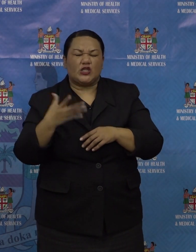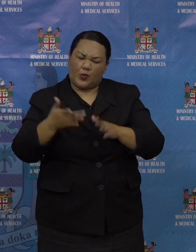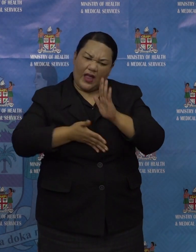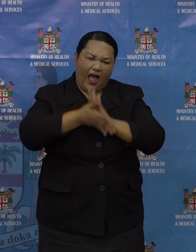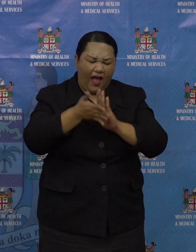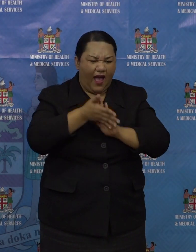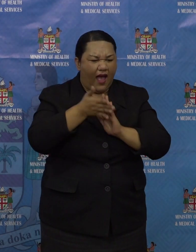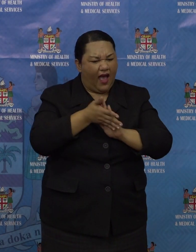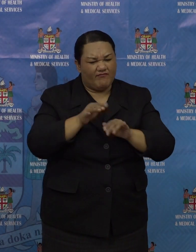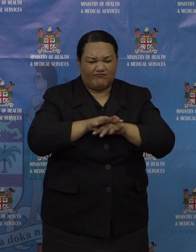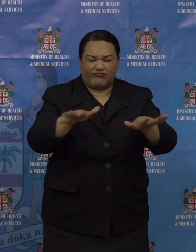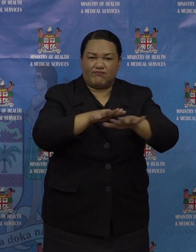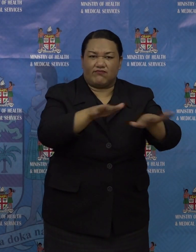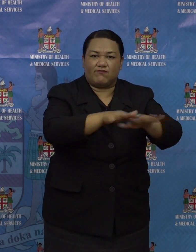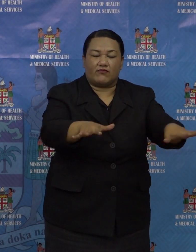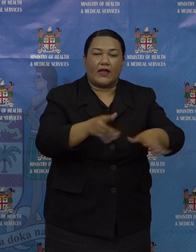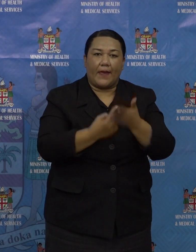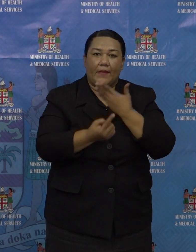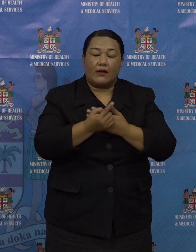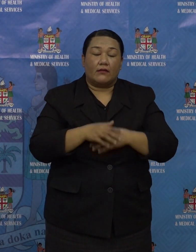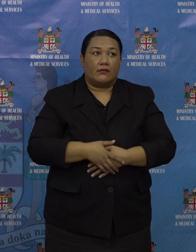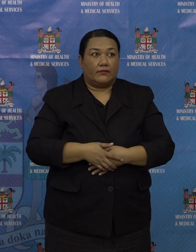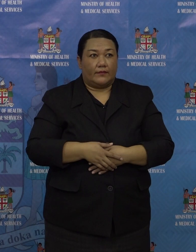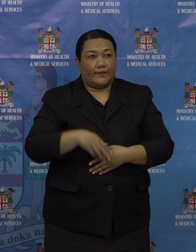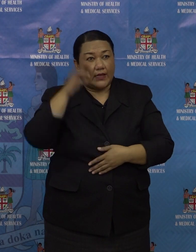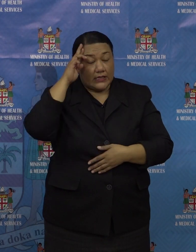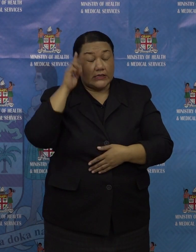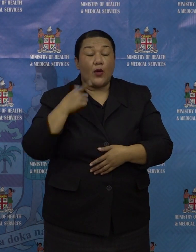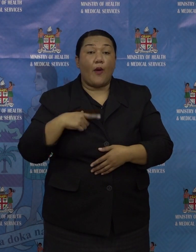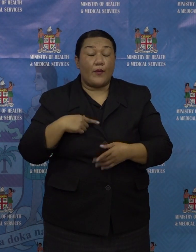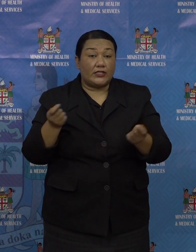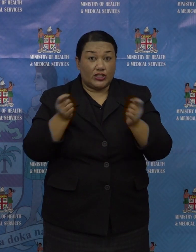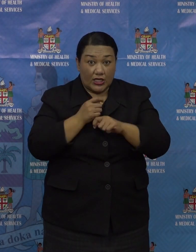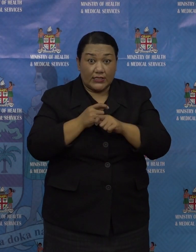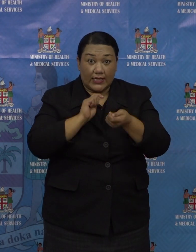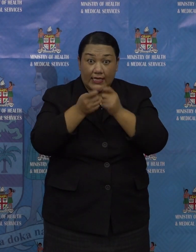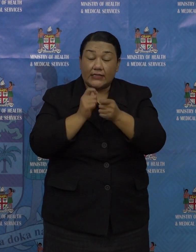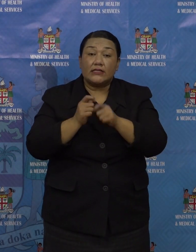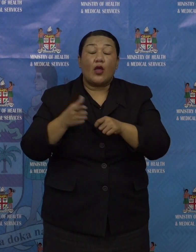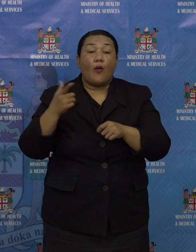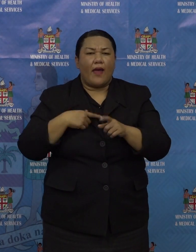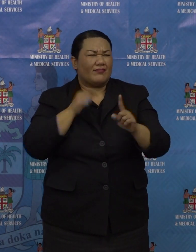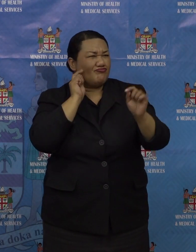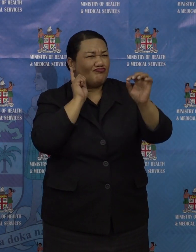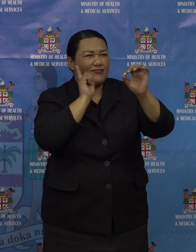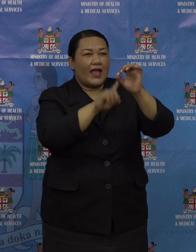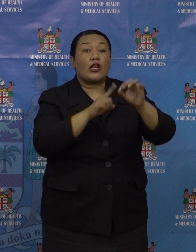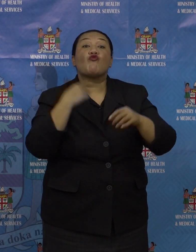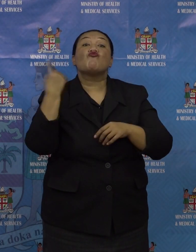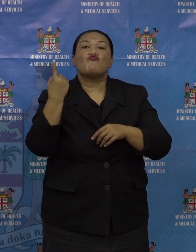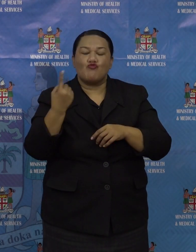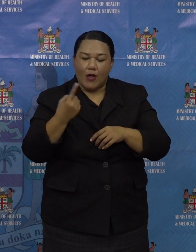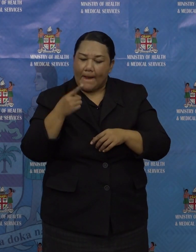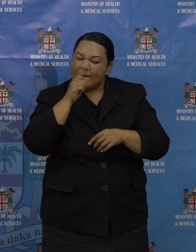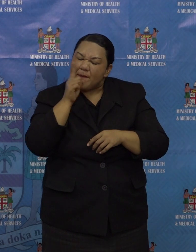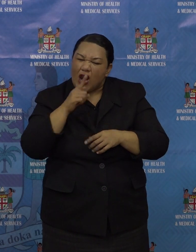area. But the reason that we changed our testing in Suvarnasori is to target the people most at risk of severe